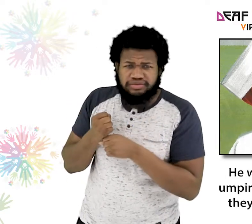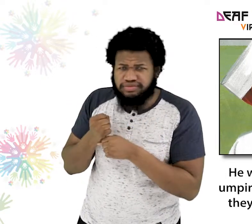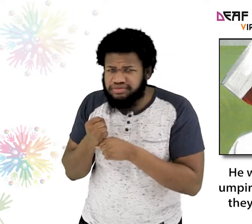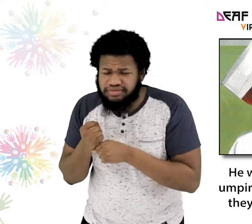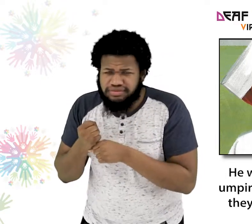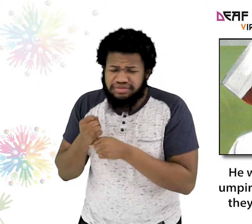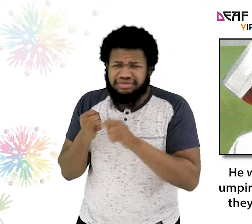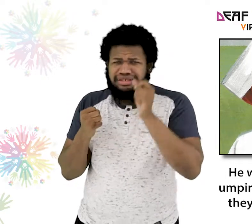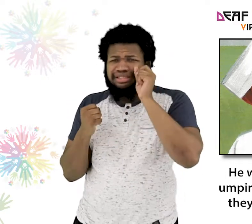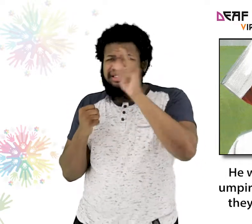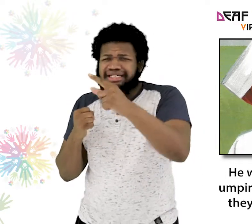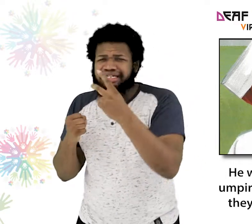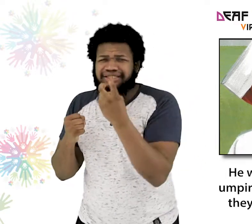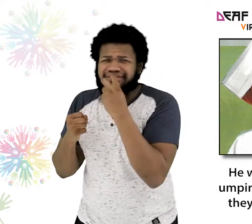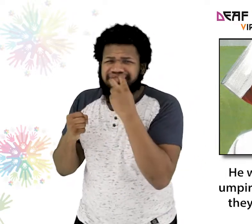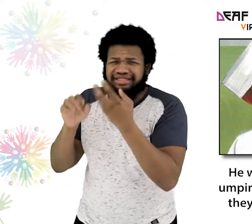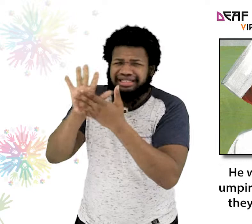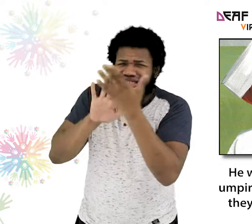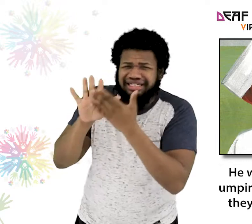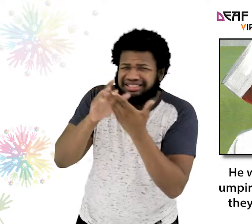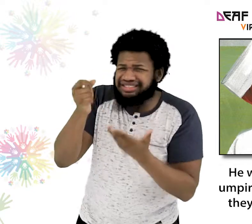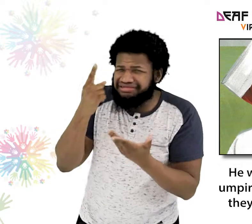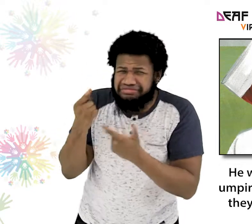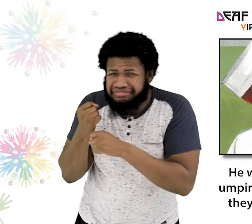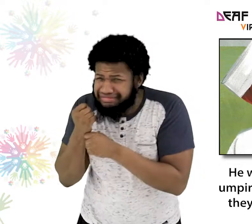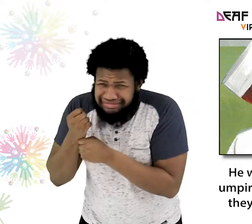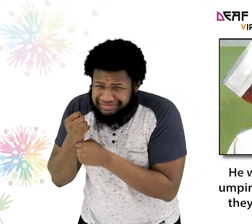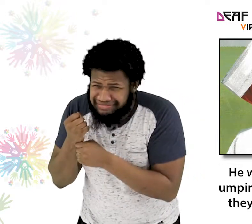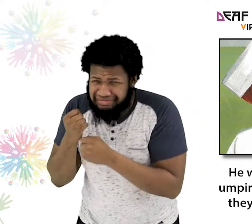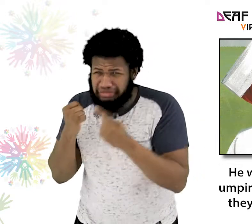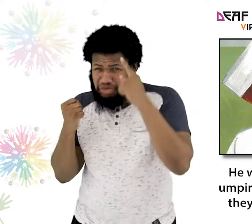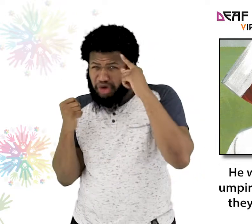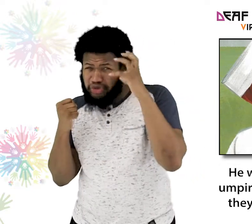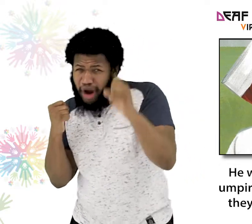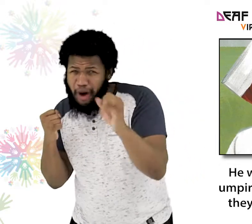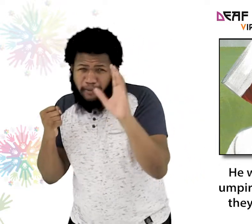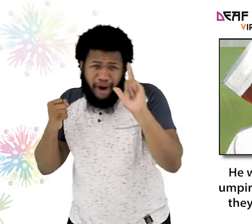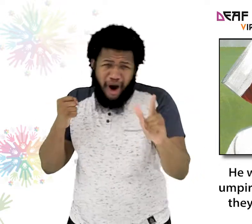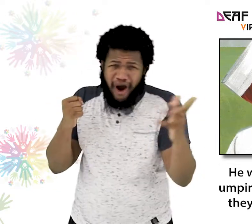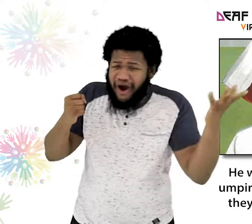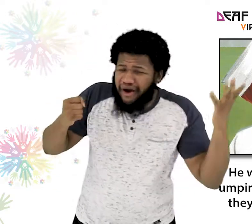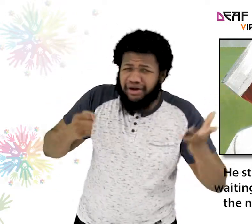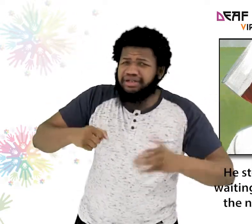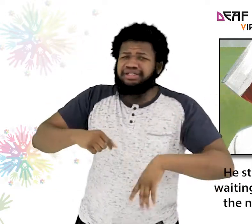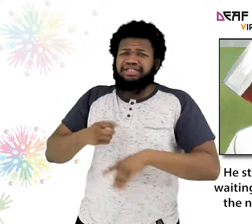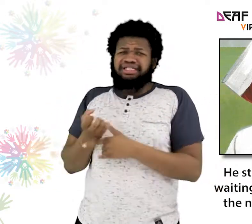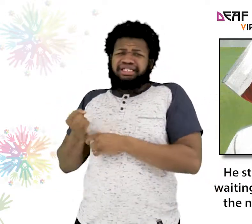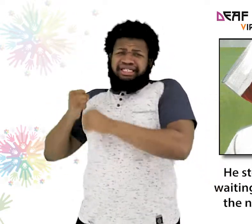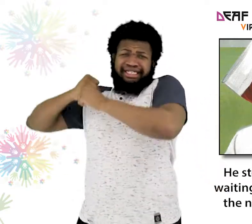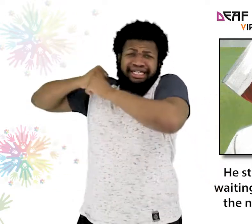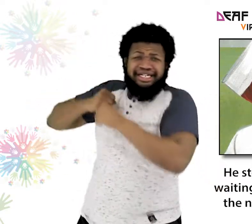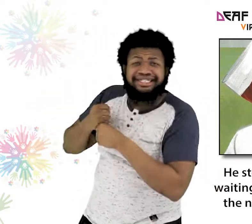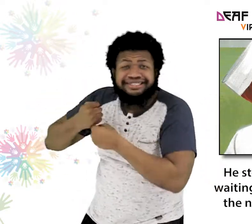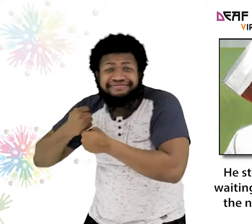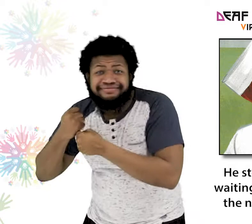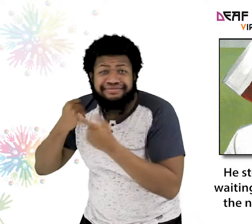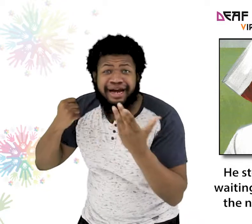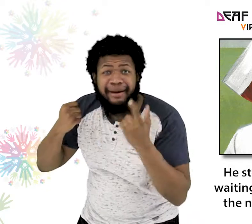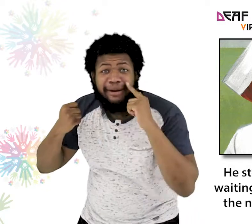He was too far to read the umpire's lips and didn't know they were actually strikes. He stood, gripping his back, waiting for the